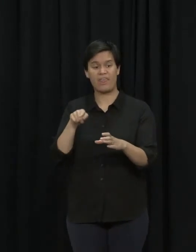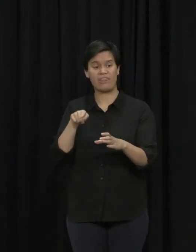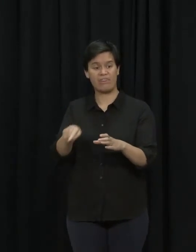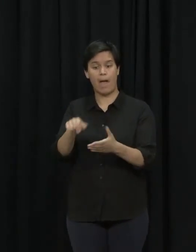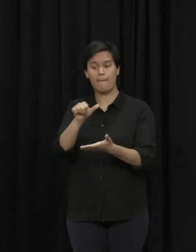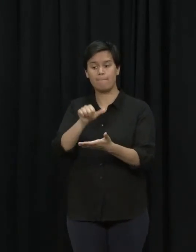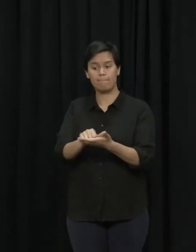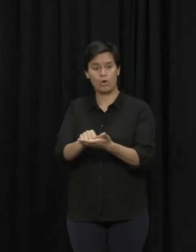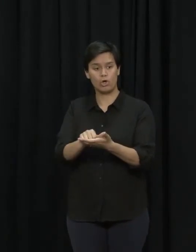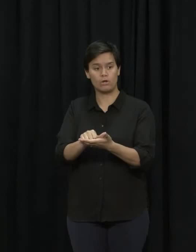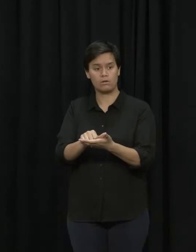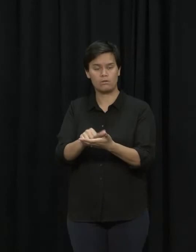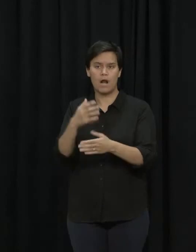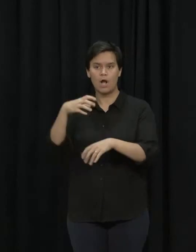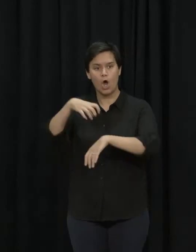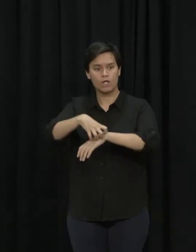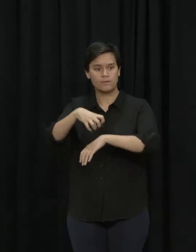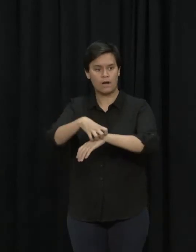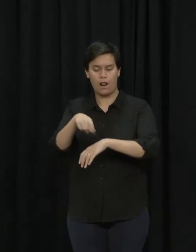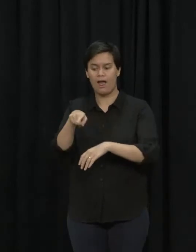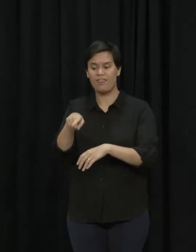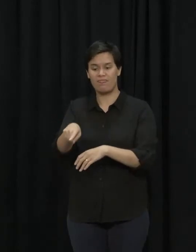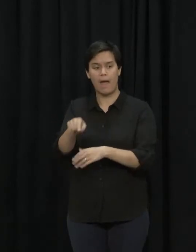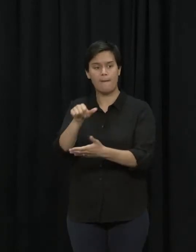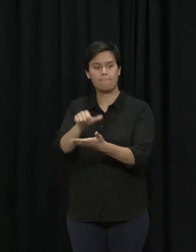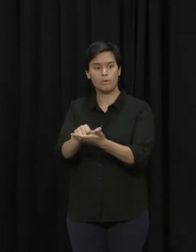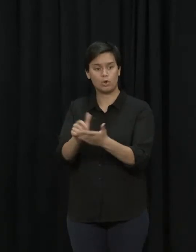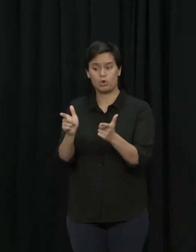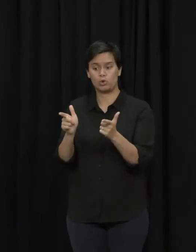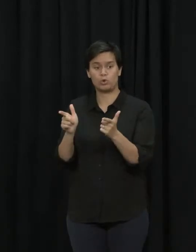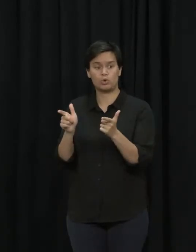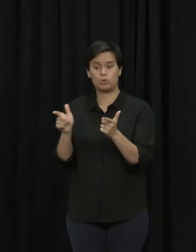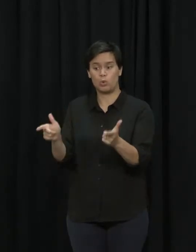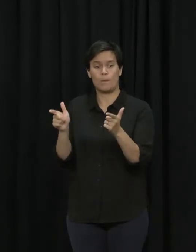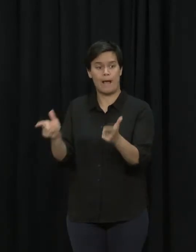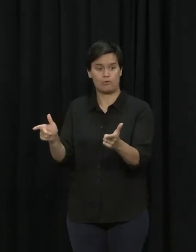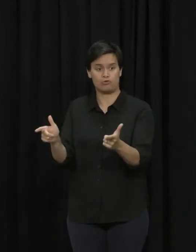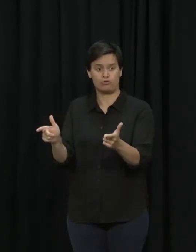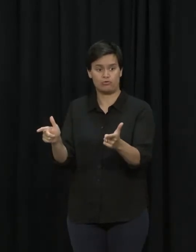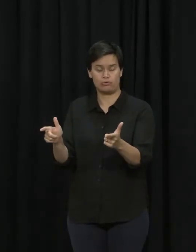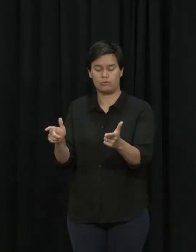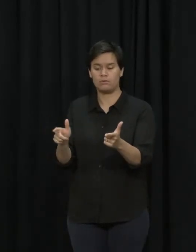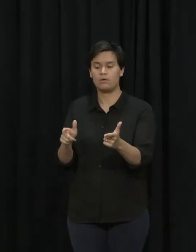got people who they can notify them as the day goes by if they are not going to get their